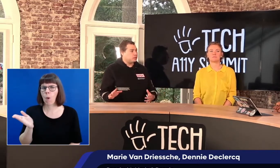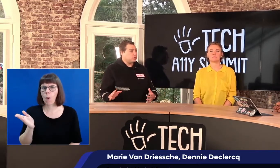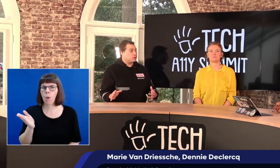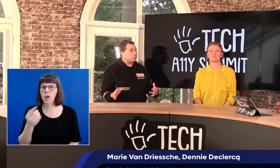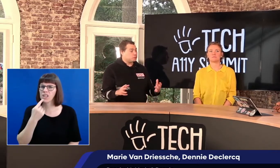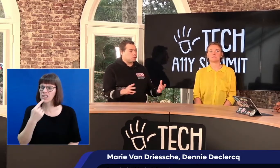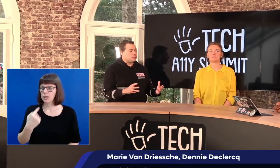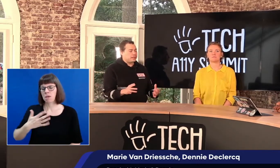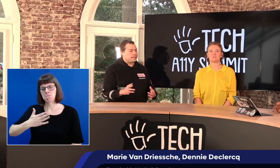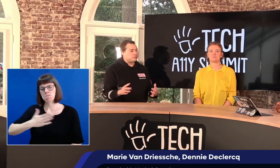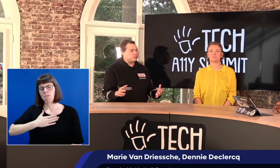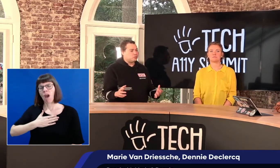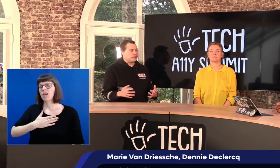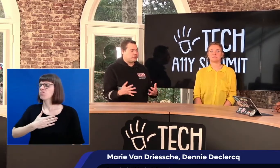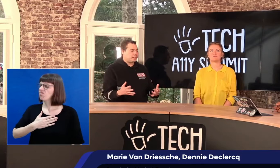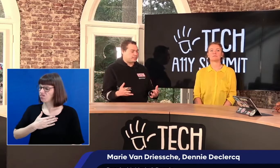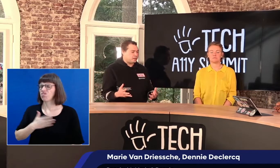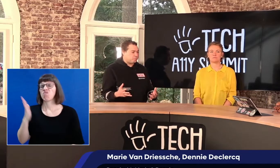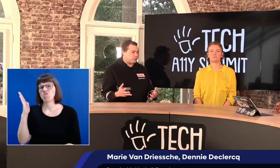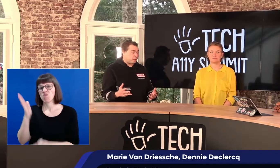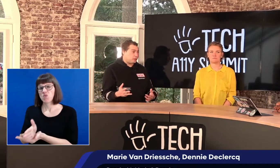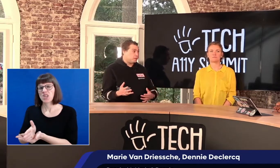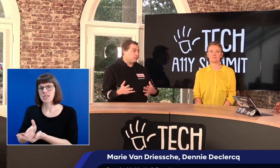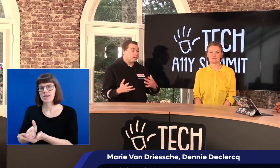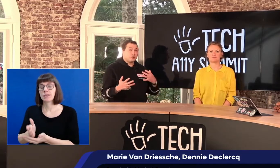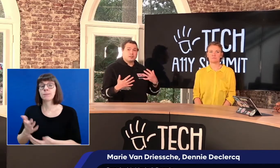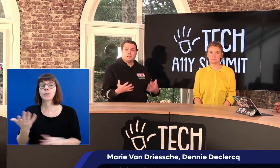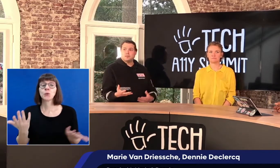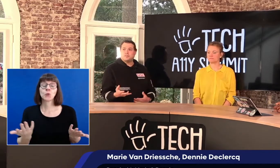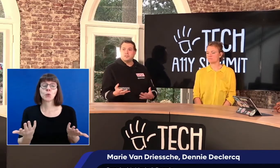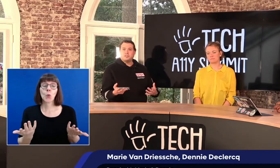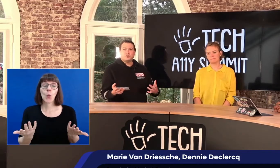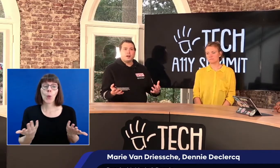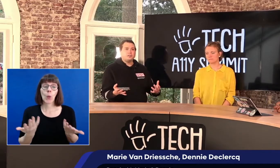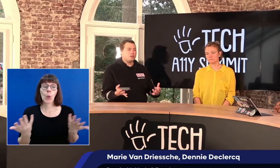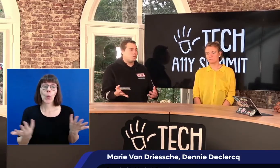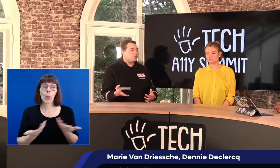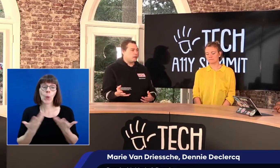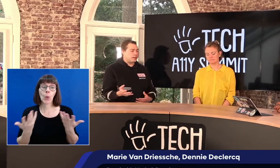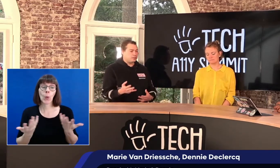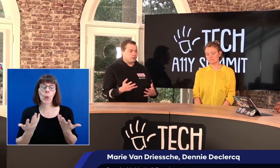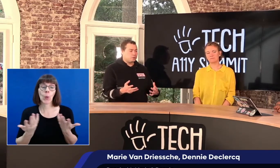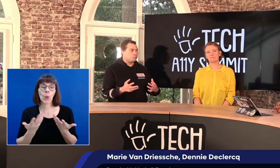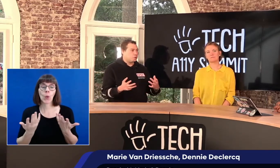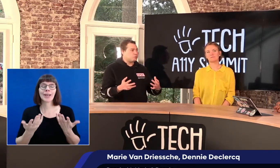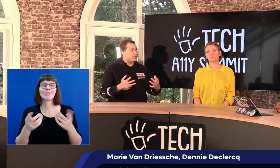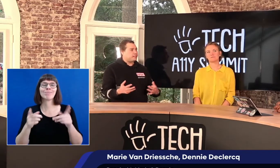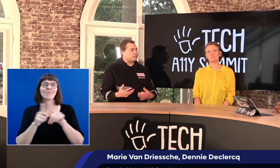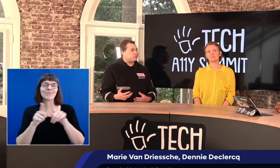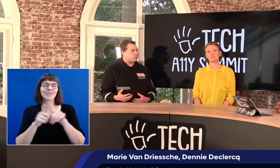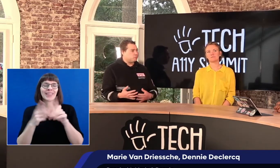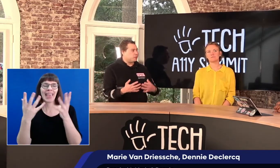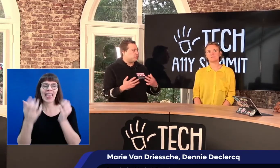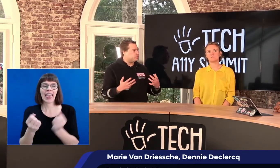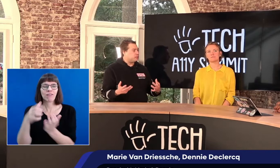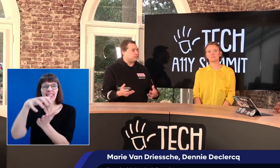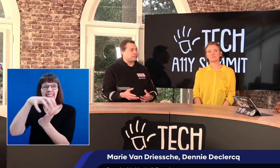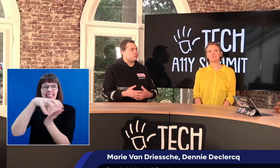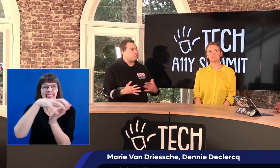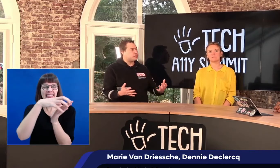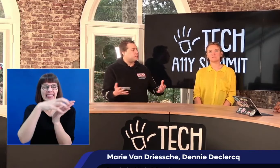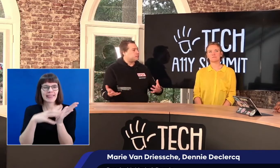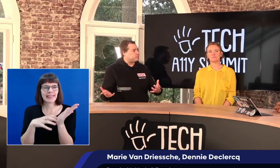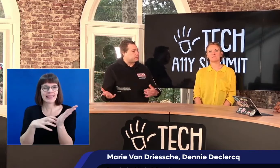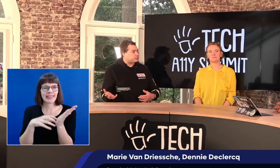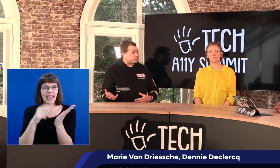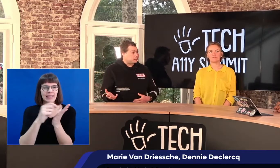truth. But something is not true. I give an example. The font you all know, and you know the most hated font by designers is